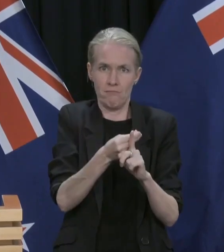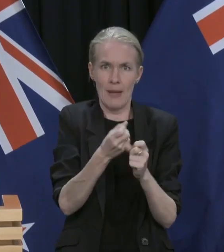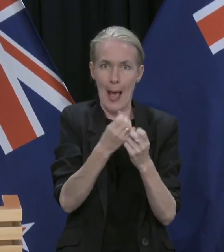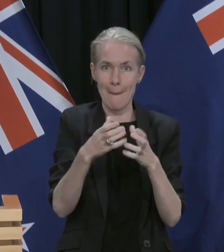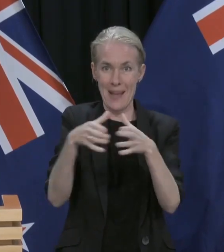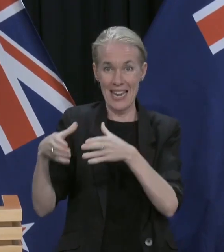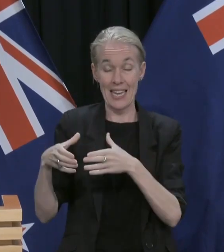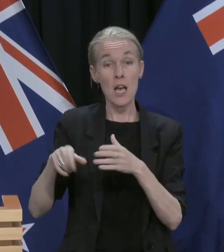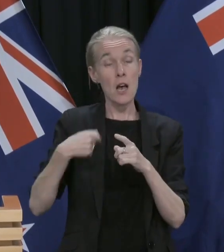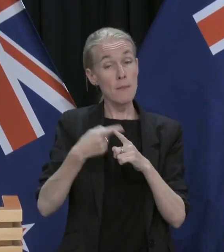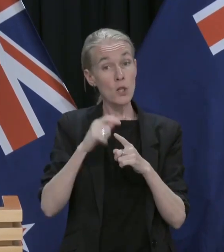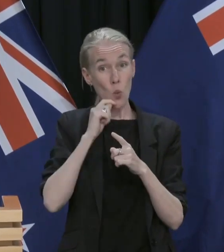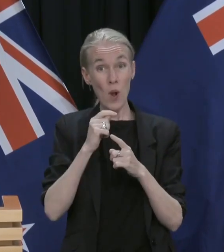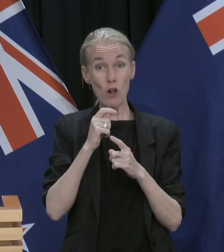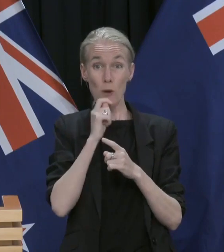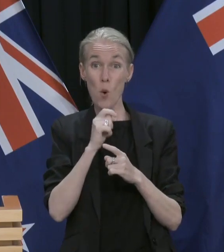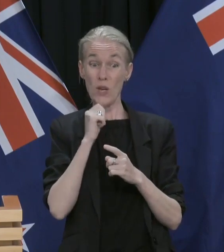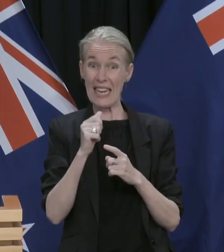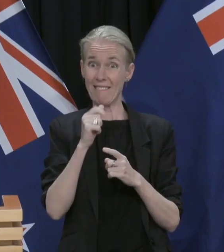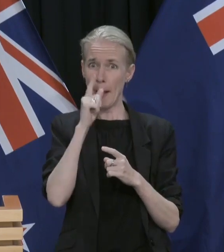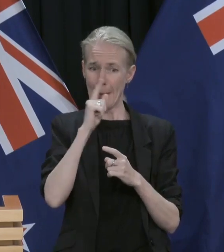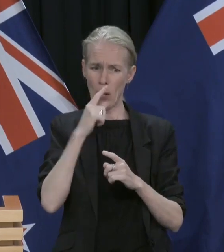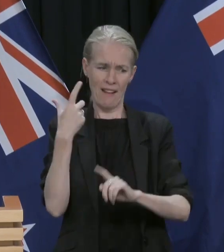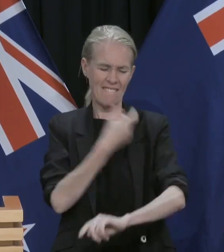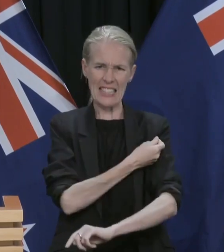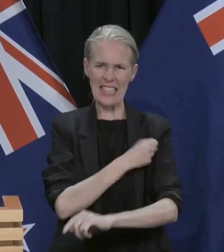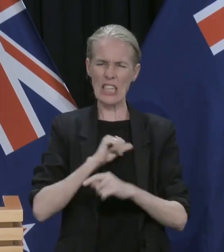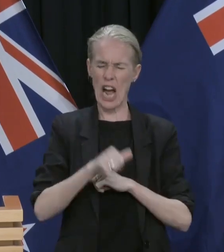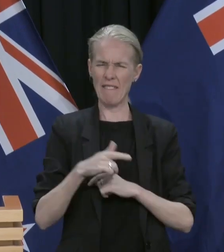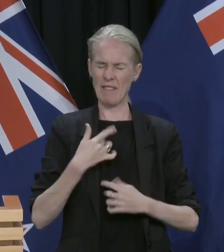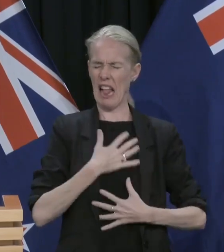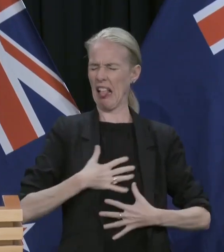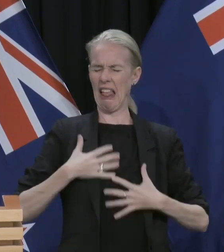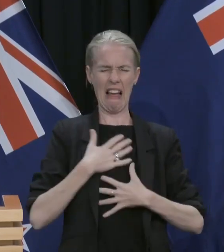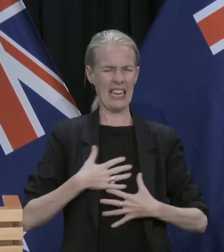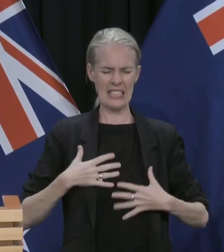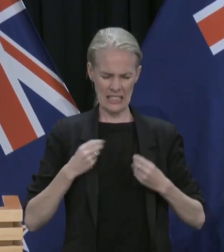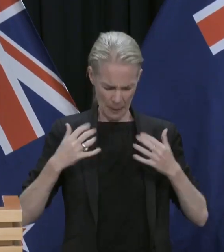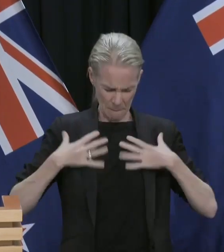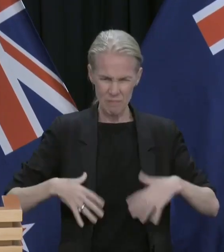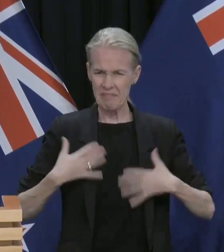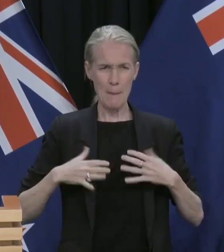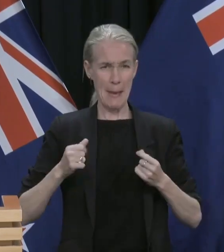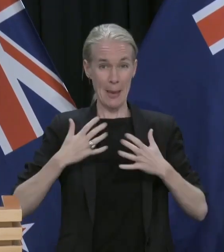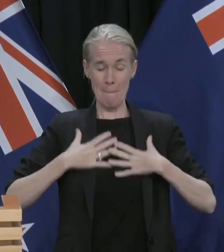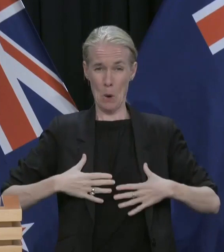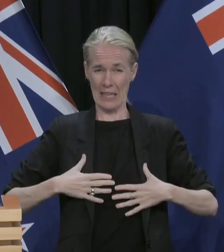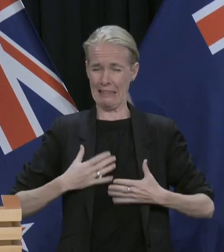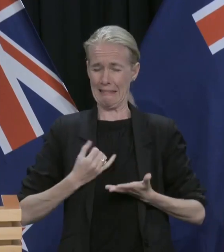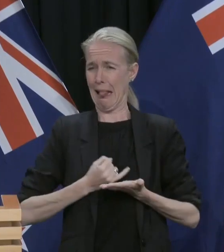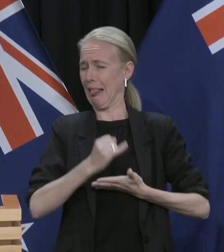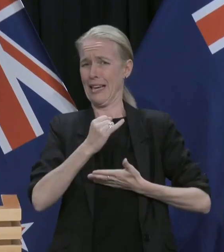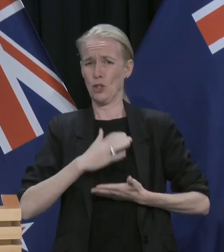immunisation, and this afternoon MedSafe, as you know, our medicines regulator, will be publishing its initial report on the safety